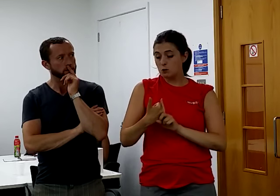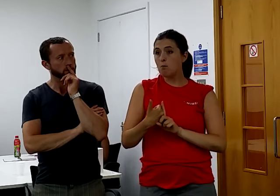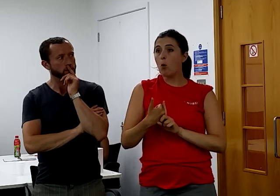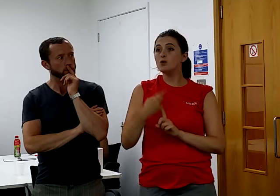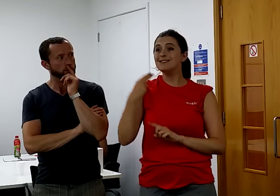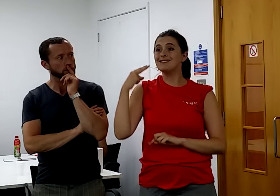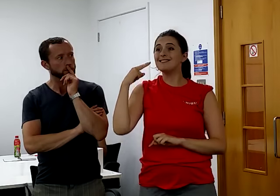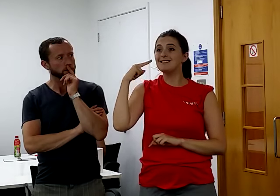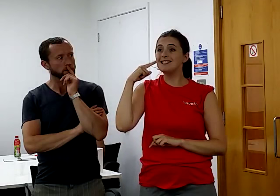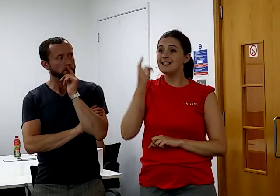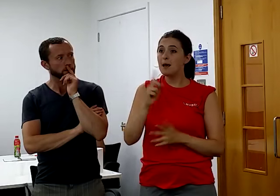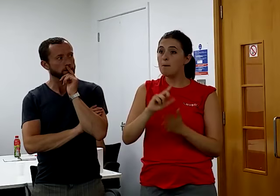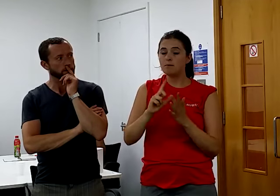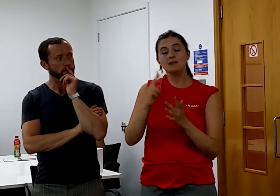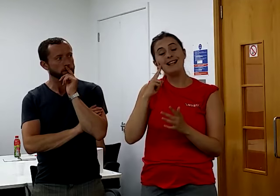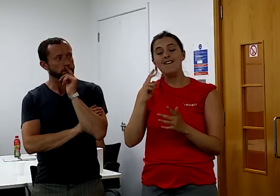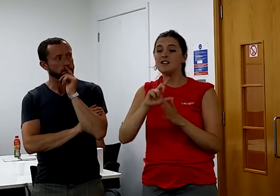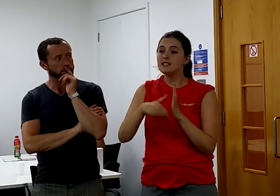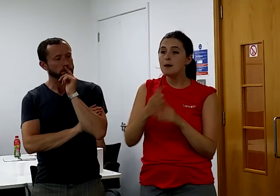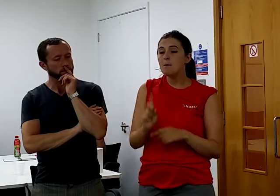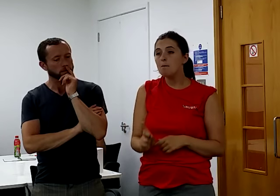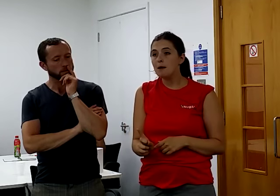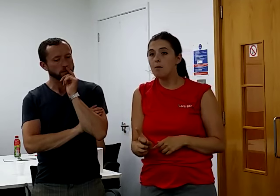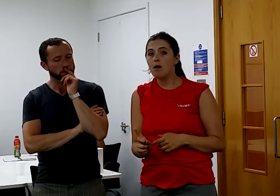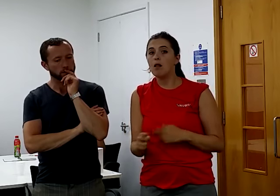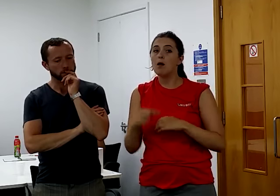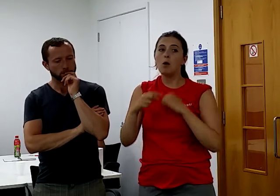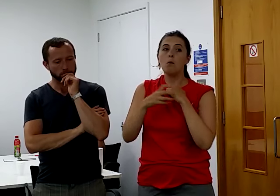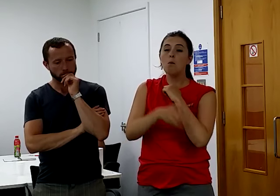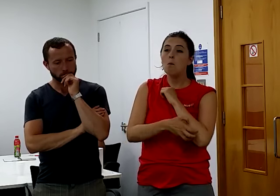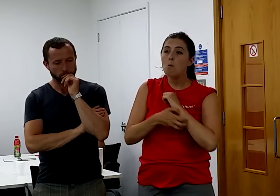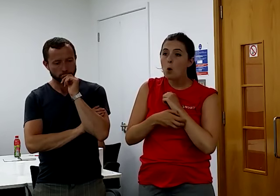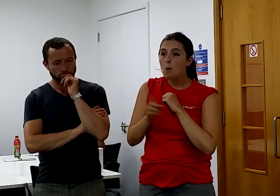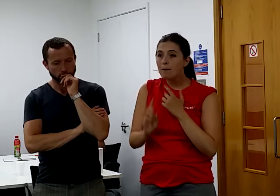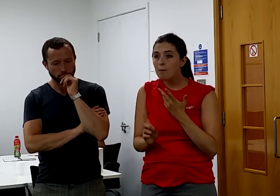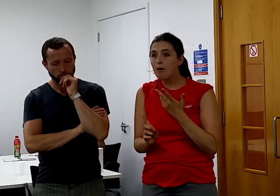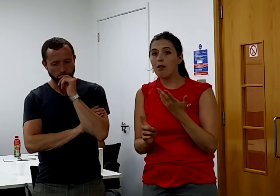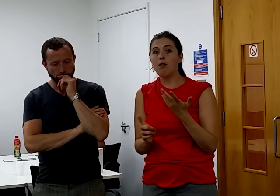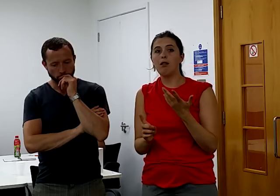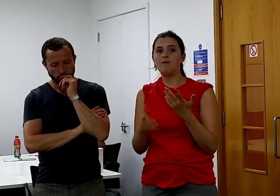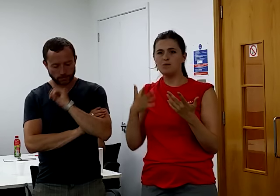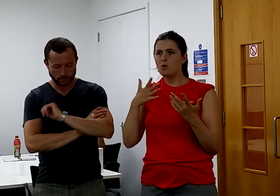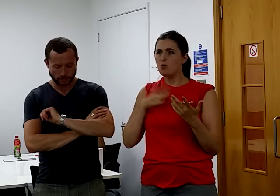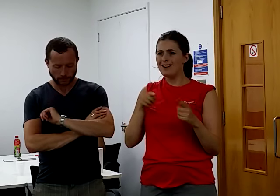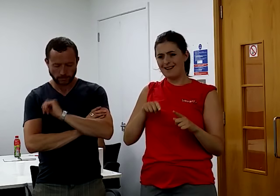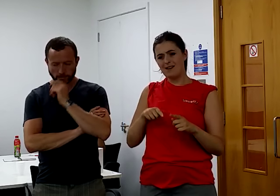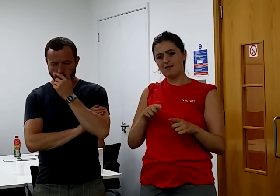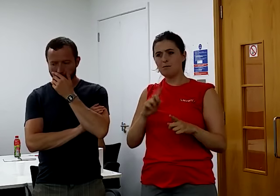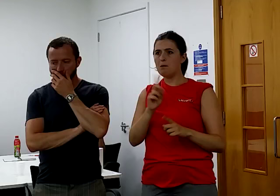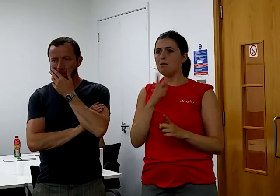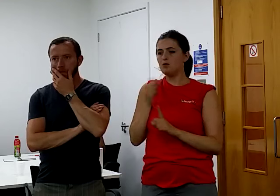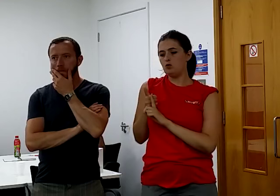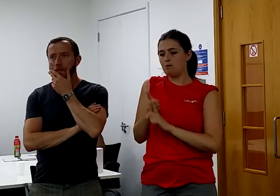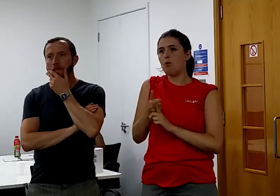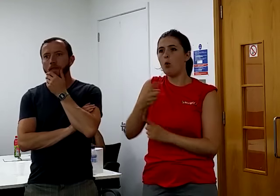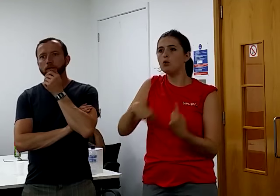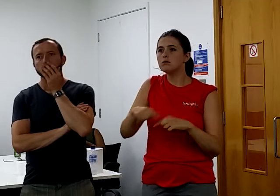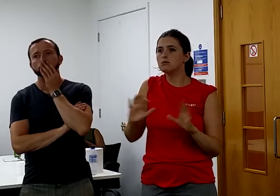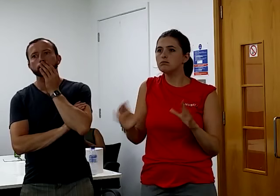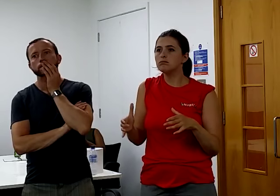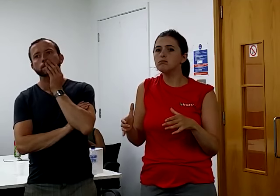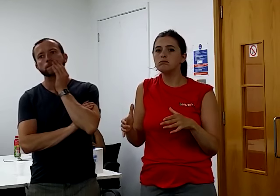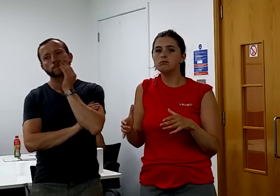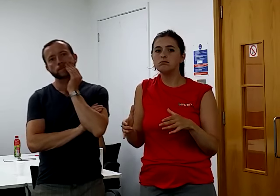people. He supports people that are disadvantaged in our society, something we desperately need in this country. And we